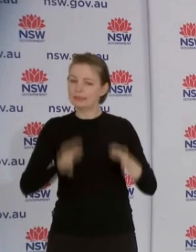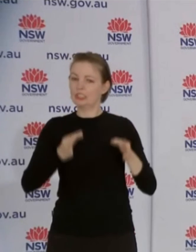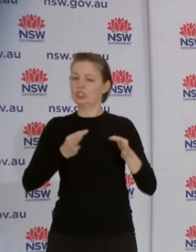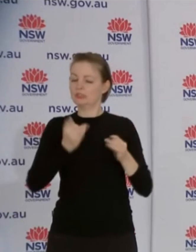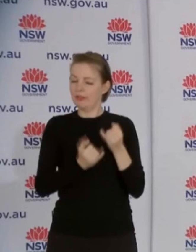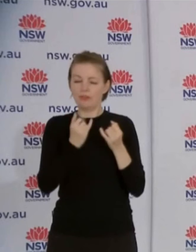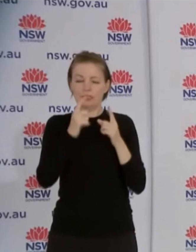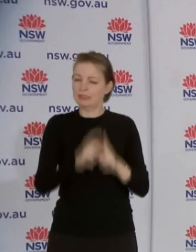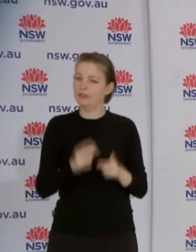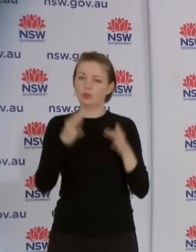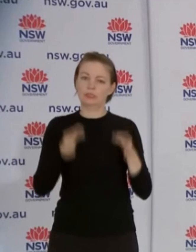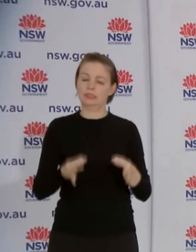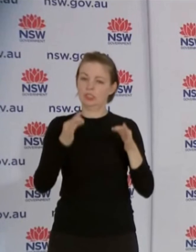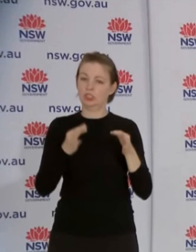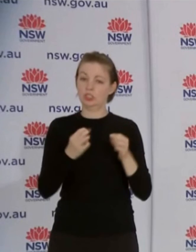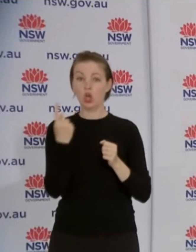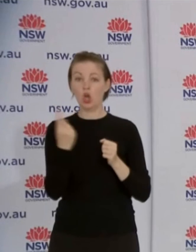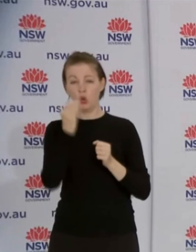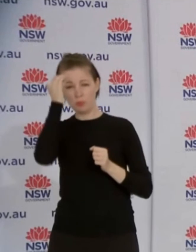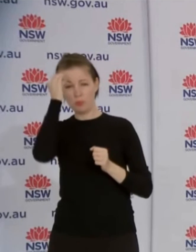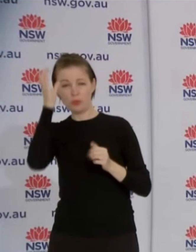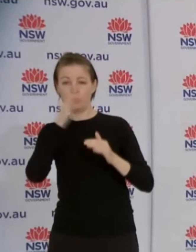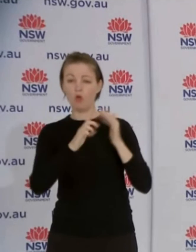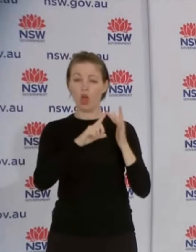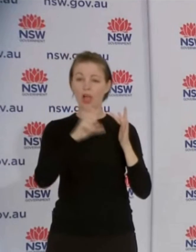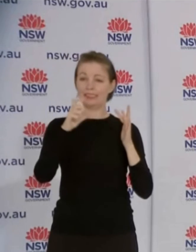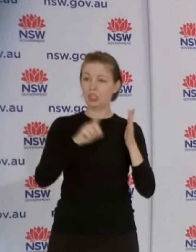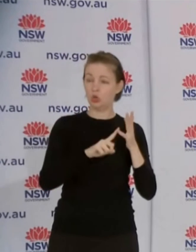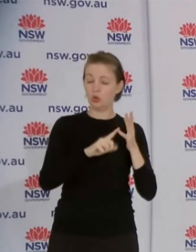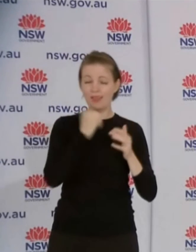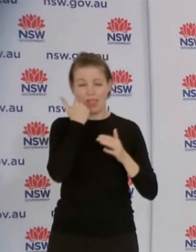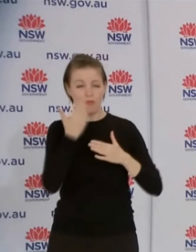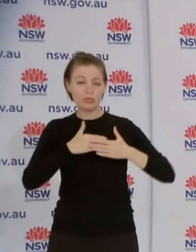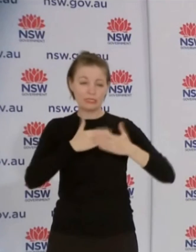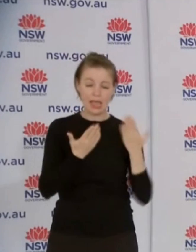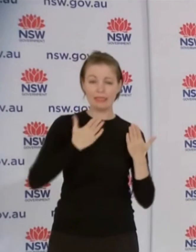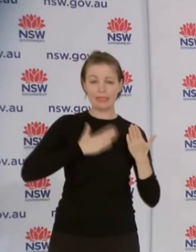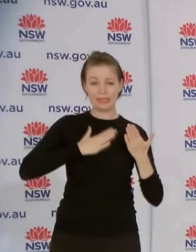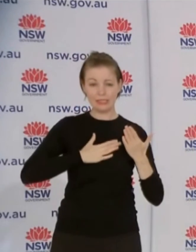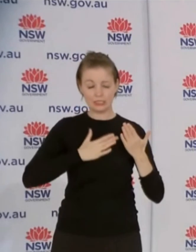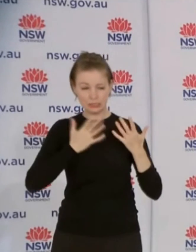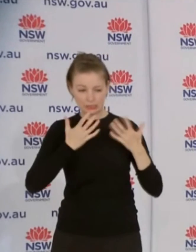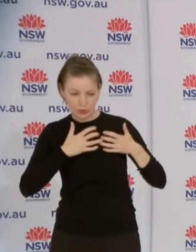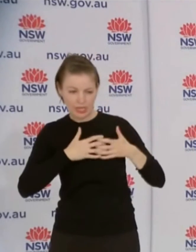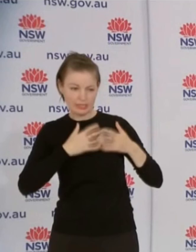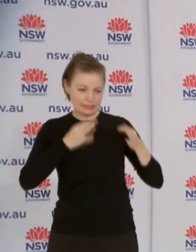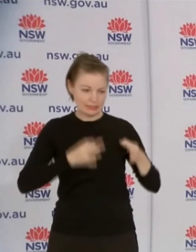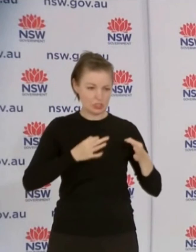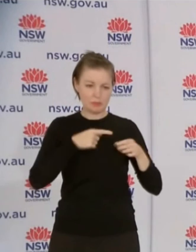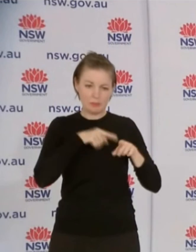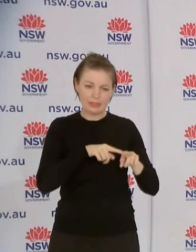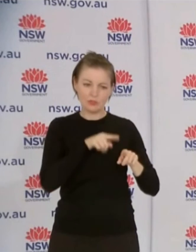the ICU specialists deal with these sorts of issues, life and death issues, daily, and depending on the